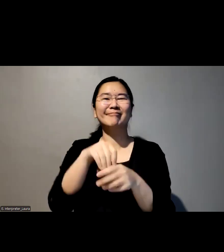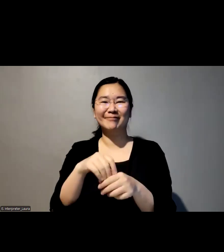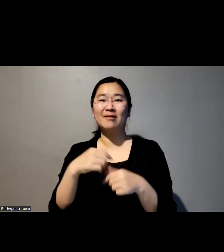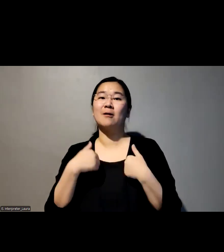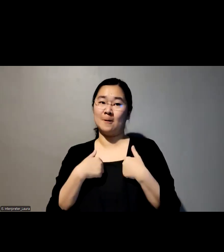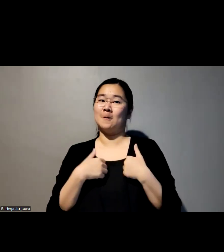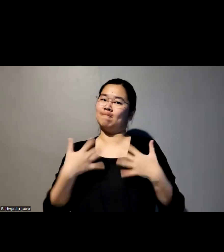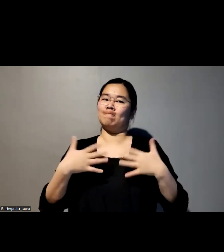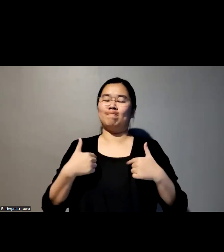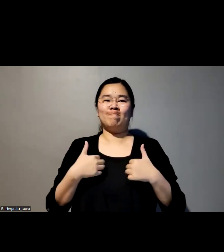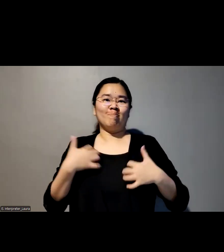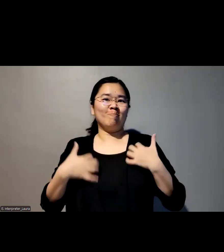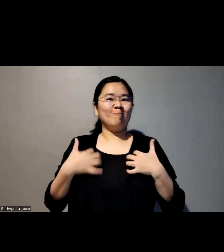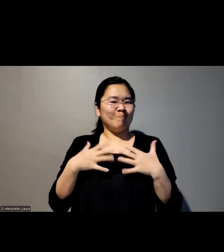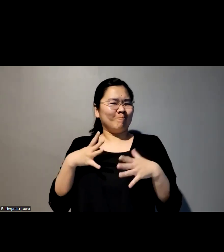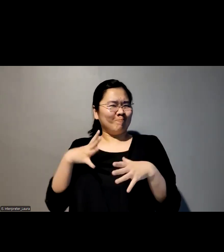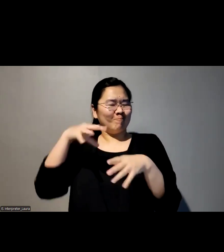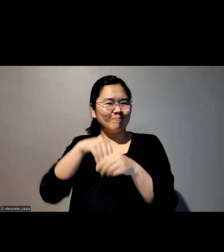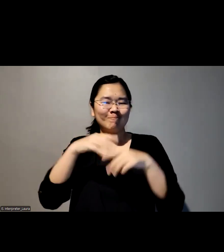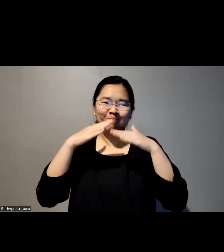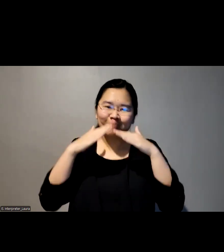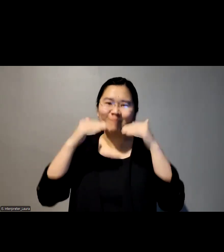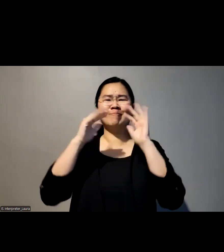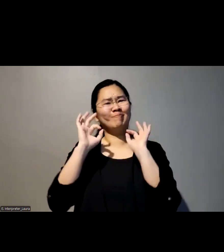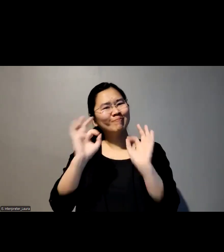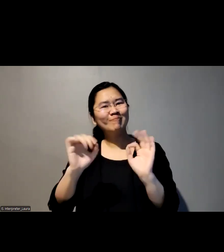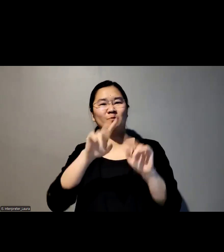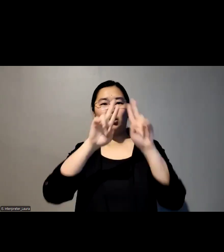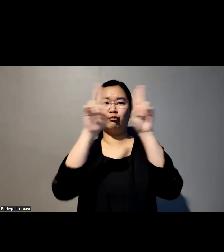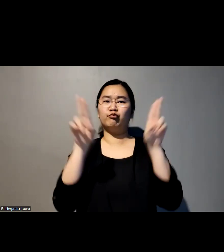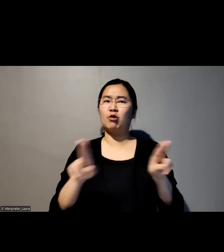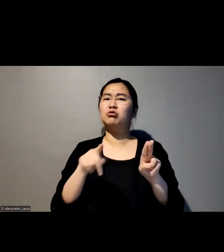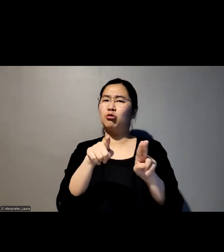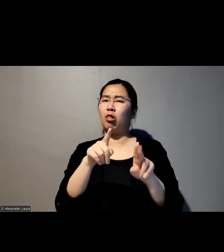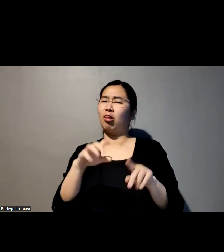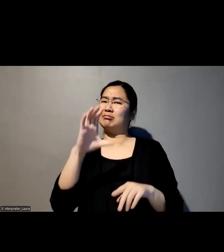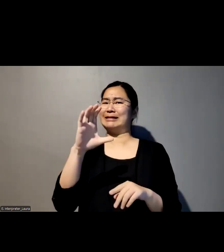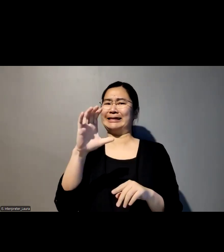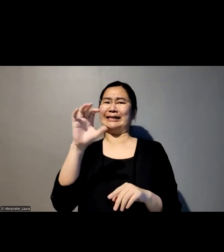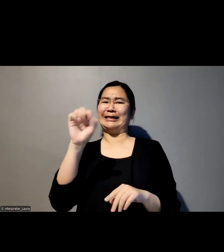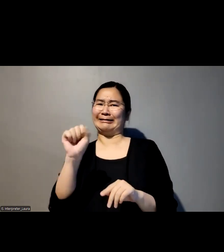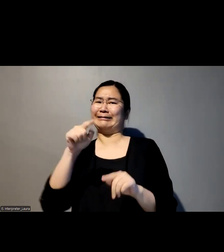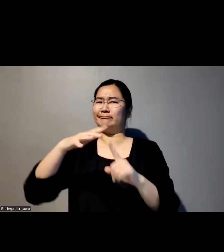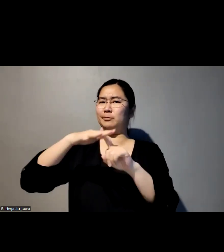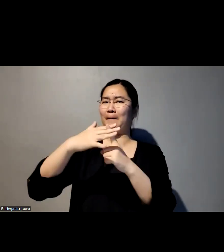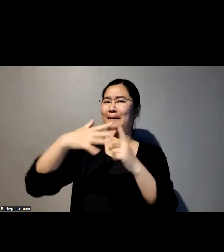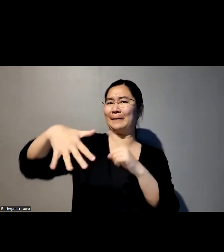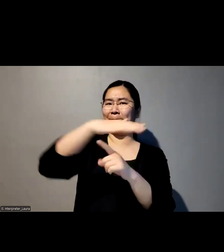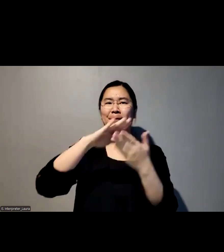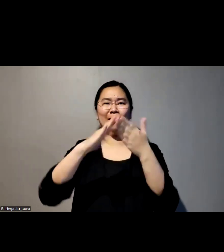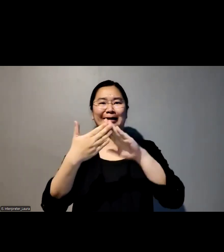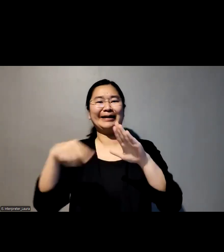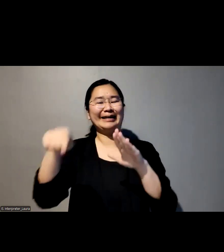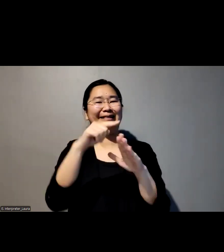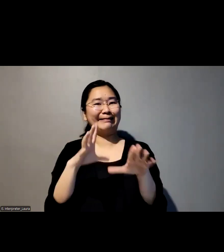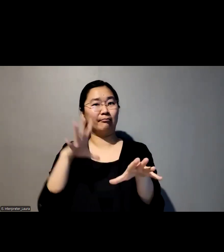also. And we at Disability Rights Ukraine, which is a local affiliate, as Amba said, of Disability Rights International, have